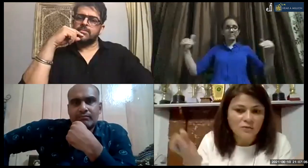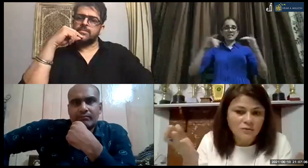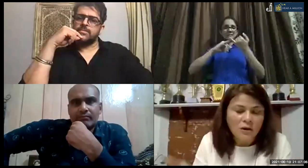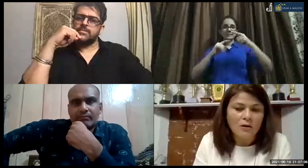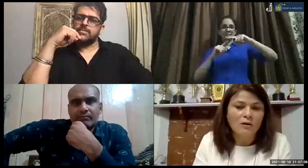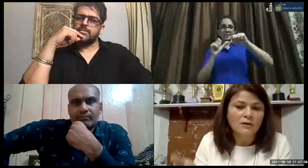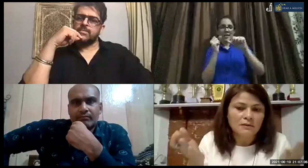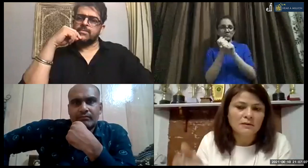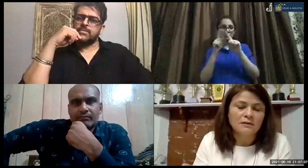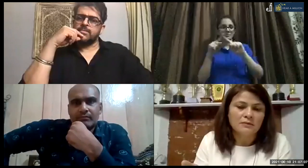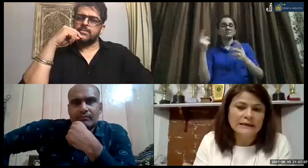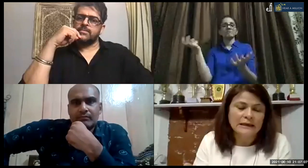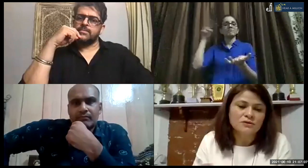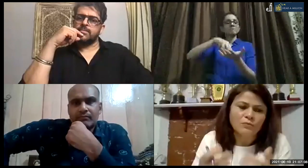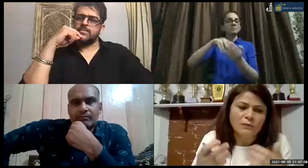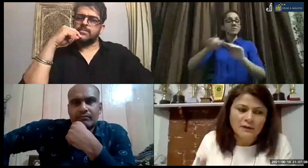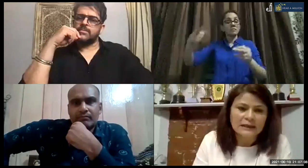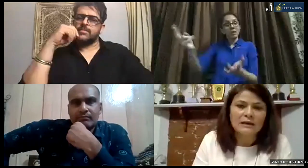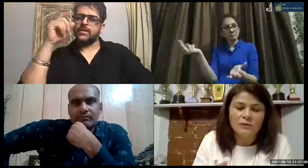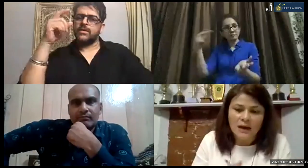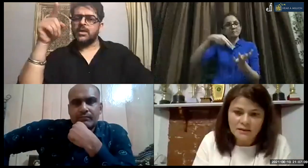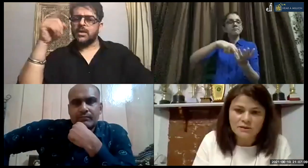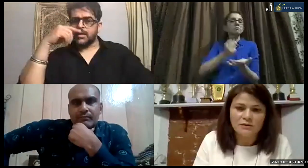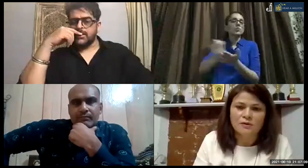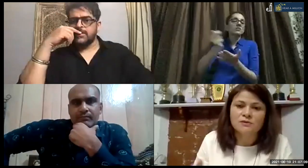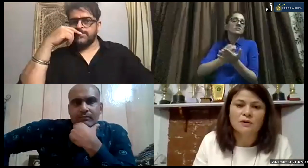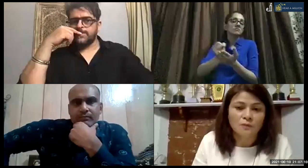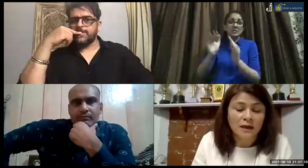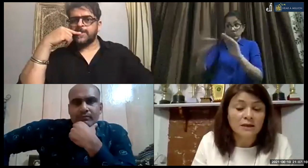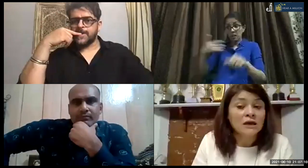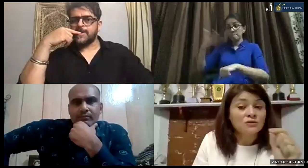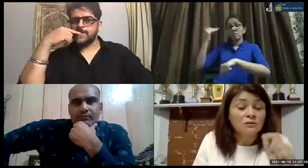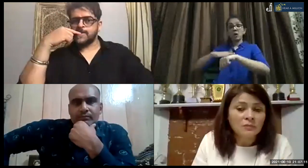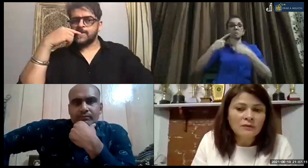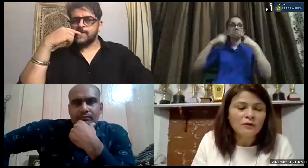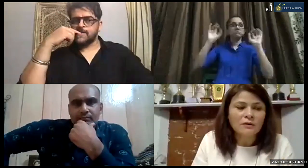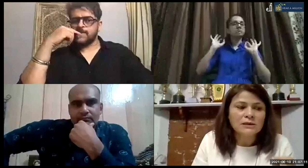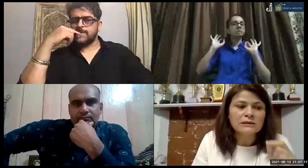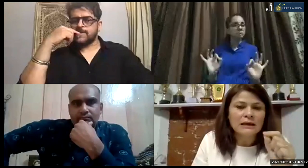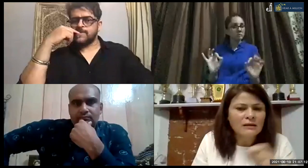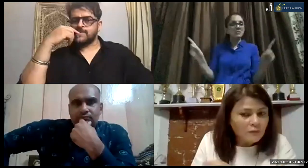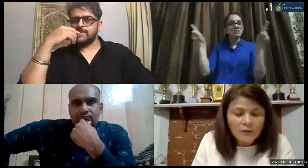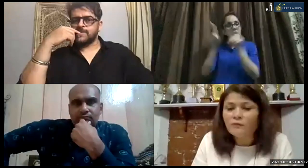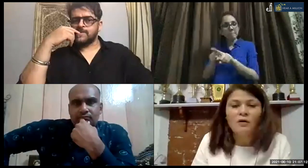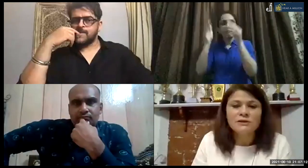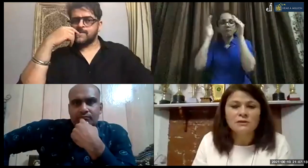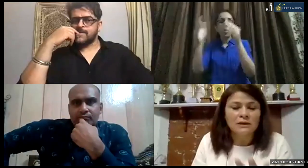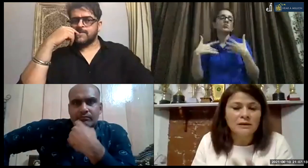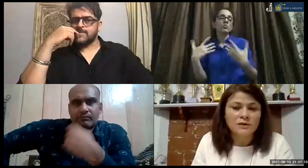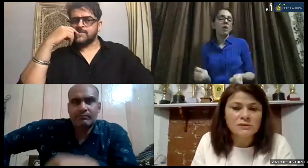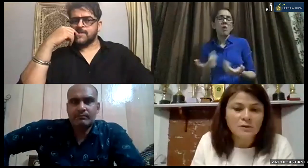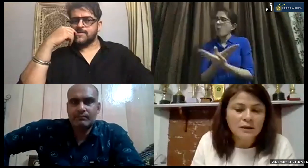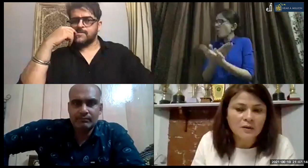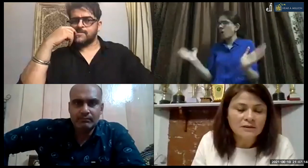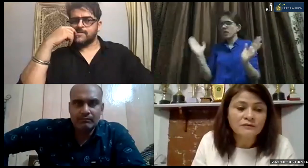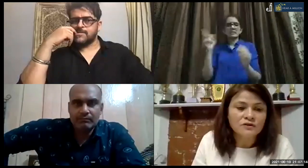act out on the reading. So we've done that with other children also, it works. So the main focus, like even for all children, I'm